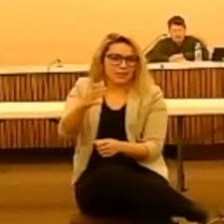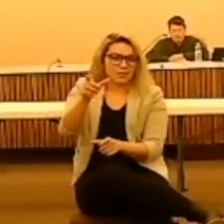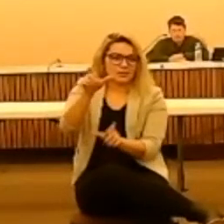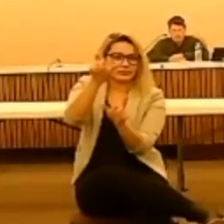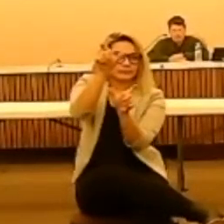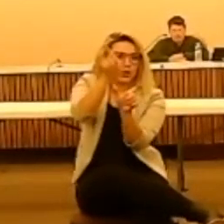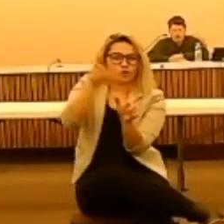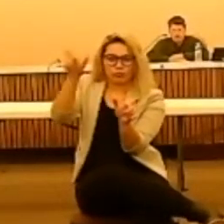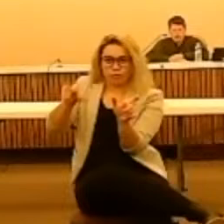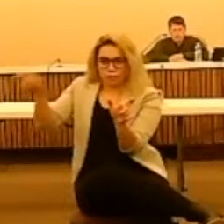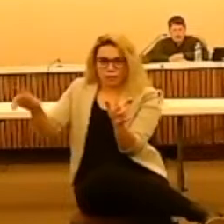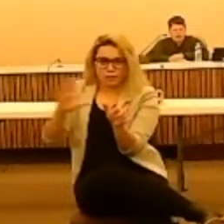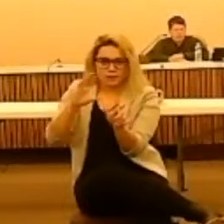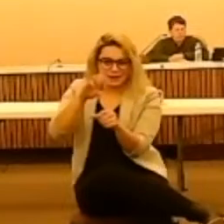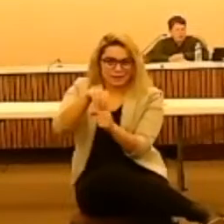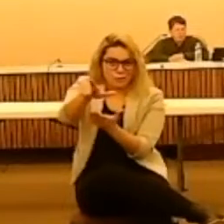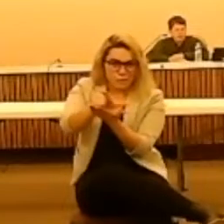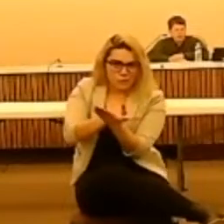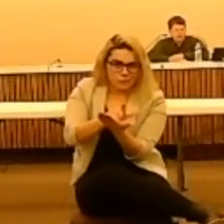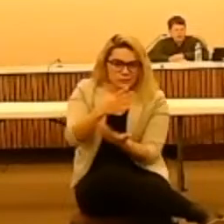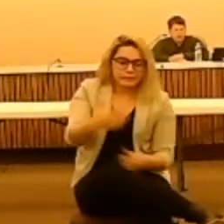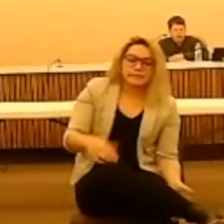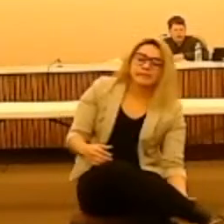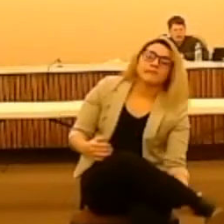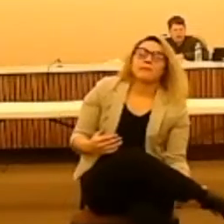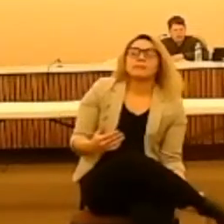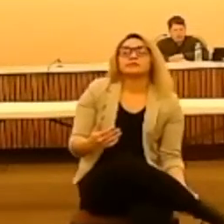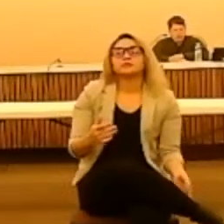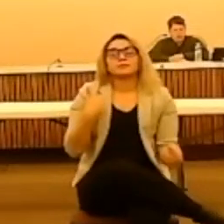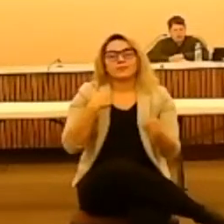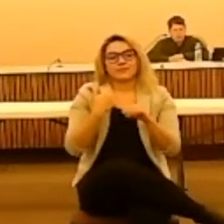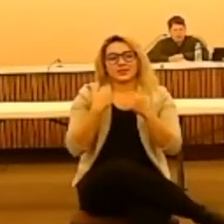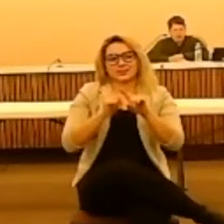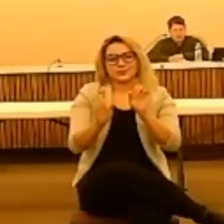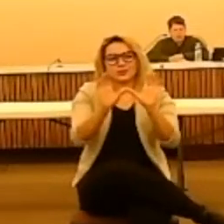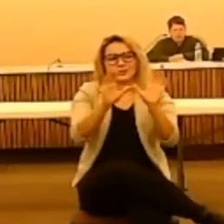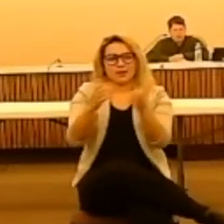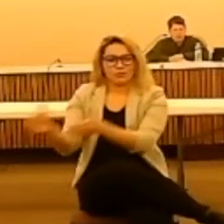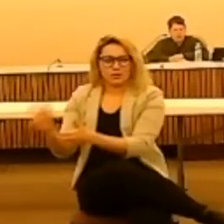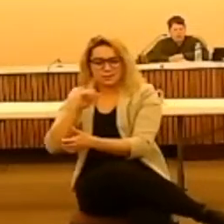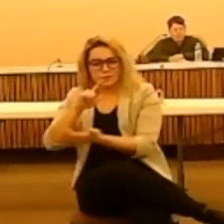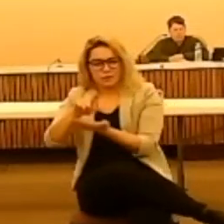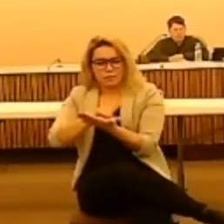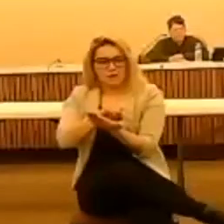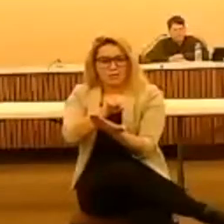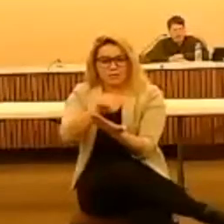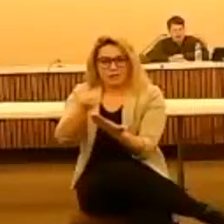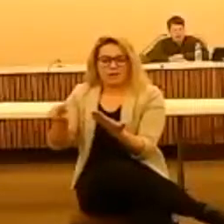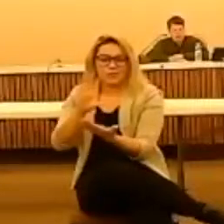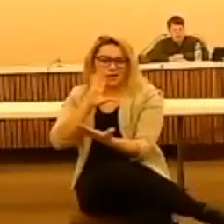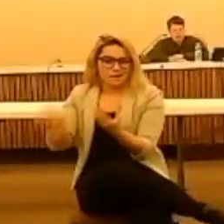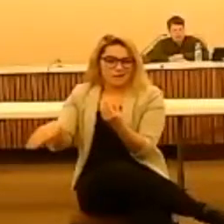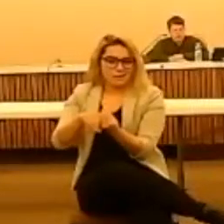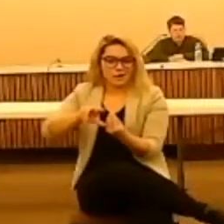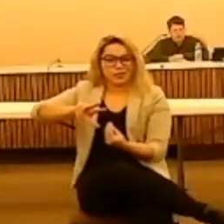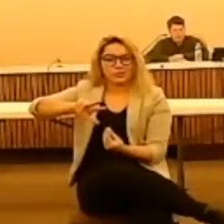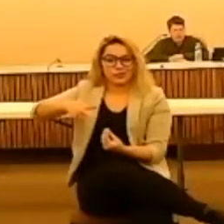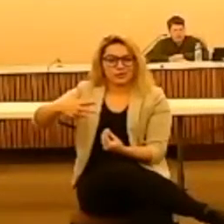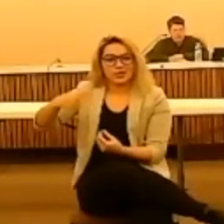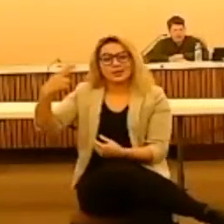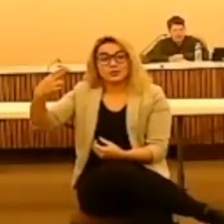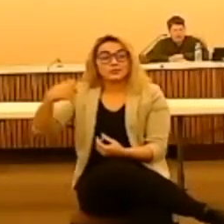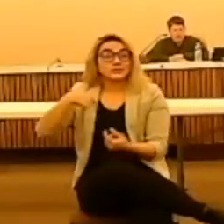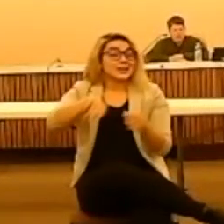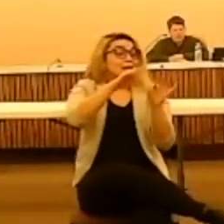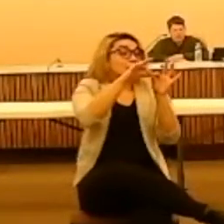that, the seeker impact is minimal. Our town attorney filled out, and for our interpreters who might be new